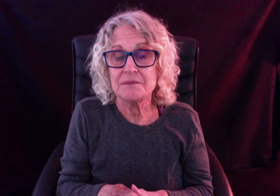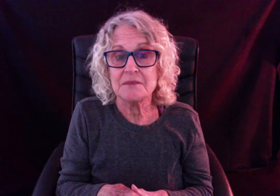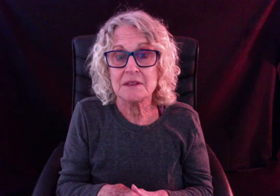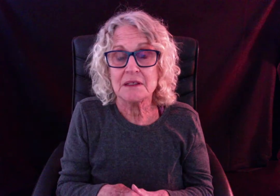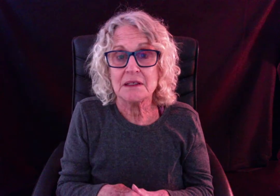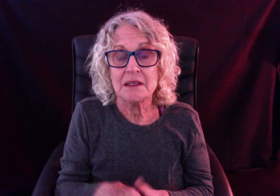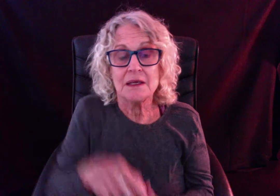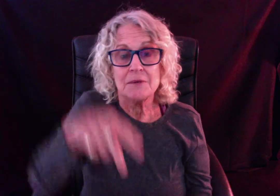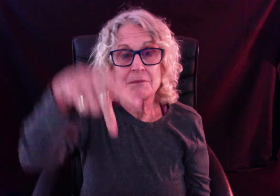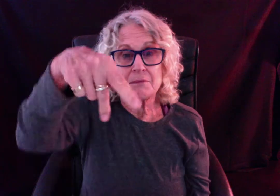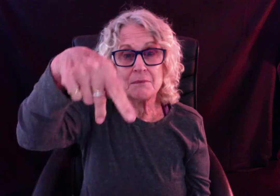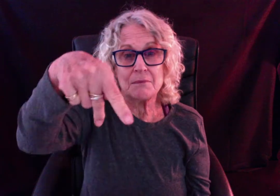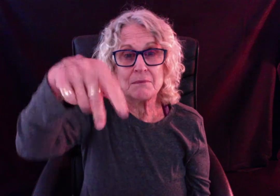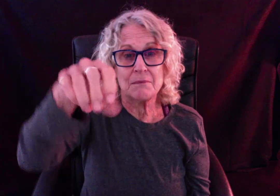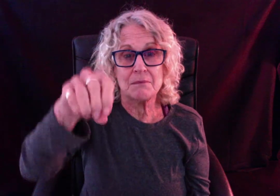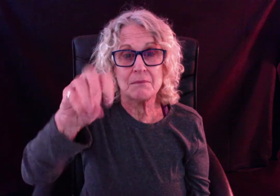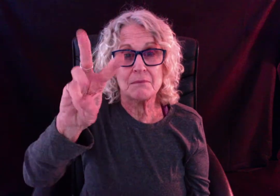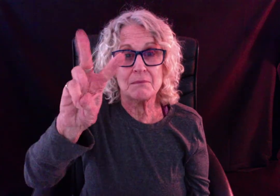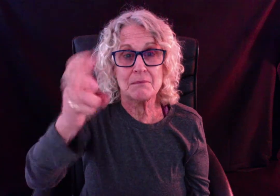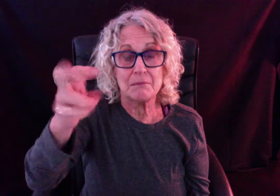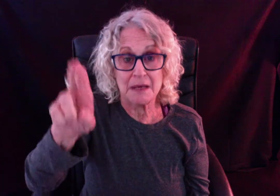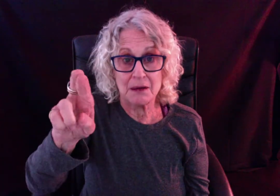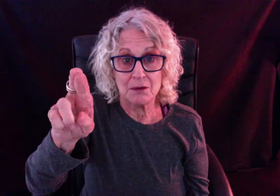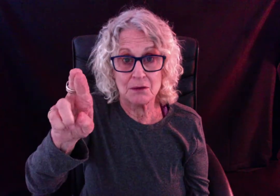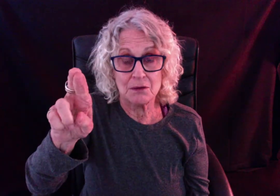powdered ginger.